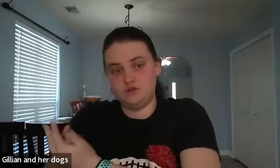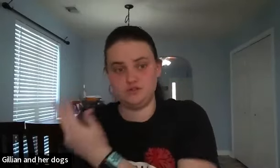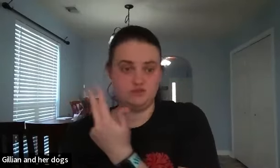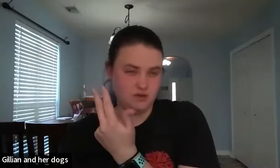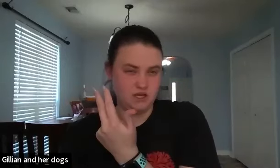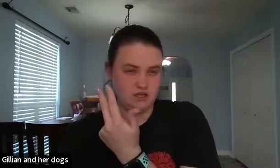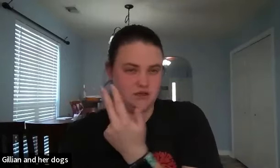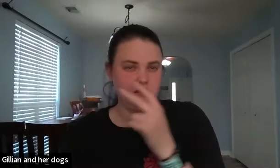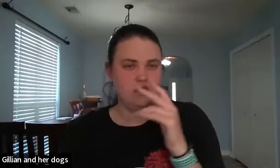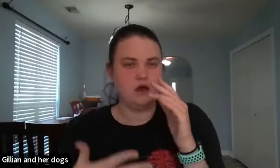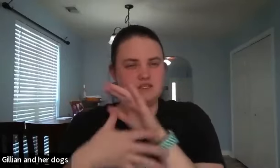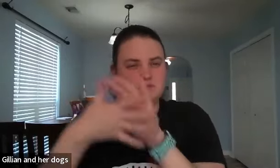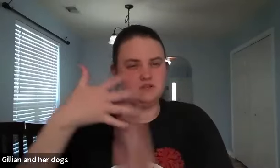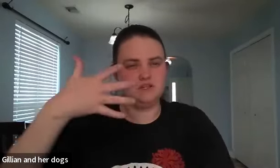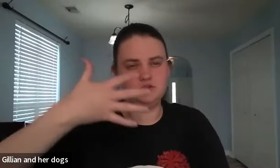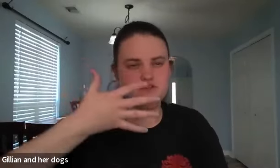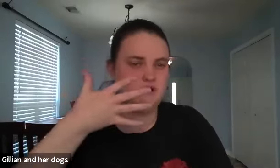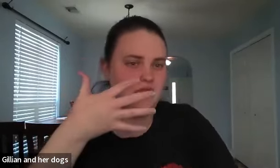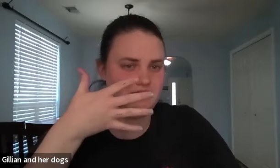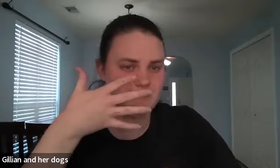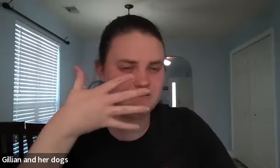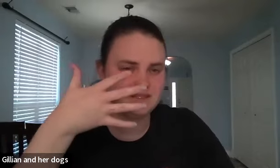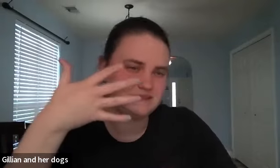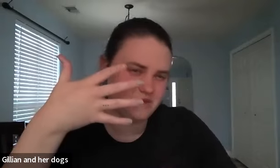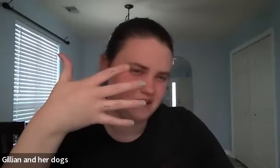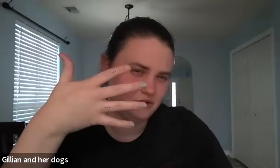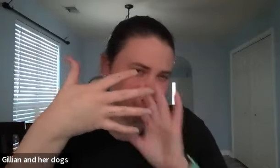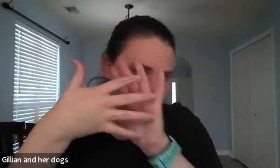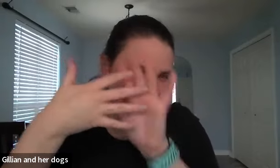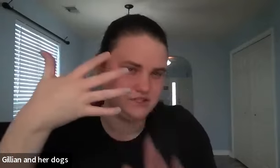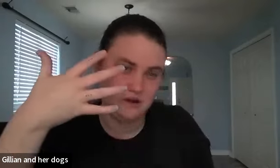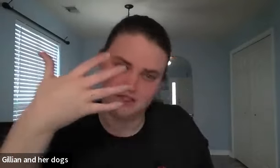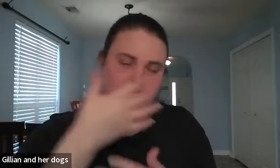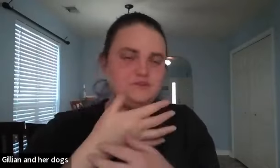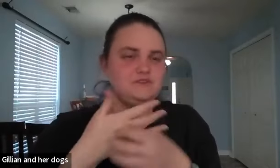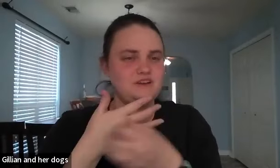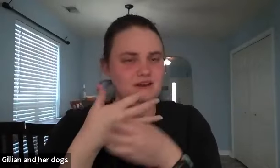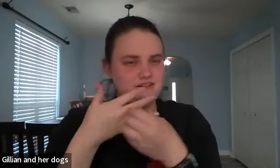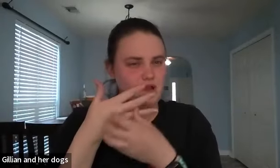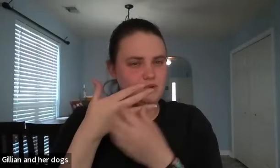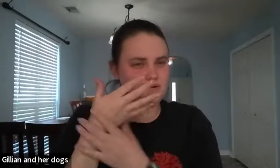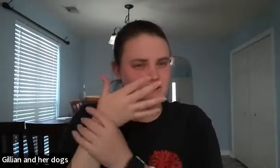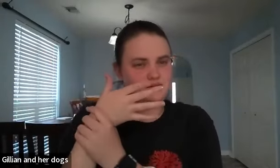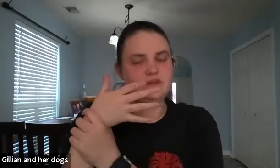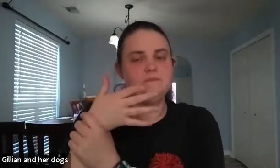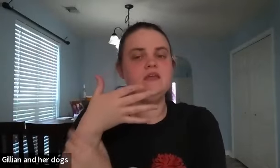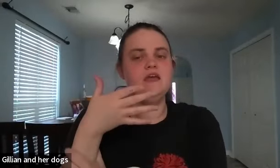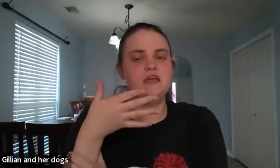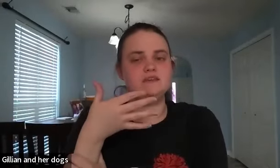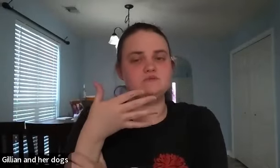daughters, three. Typically, you'll use your hand. This is something I haven't shown actually before, so I'm going to kind of describe it real quick a little bit, is when